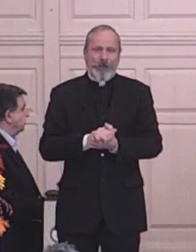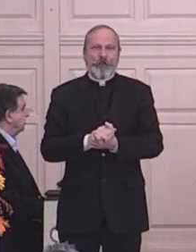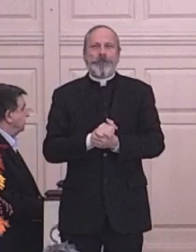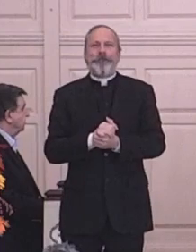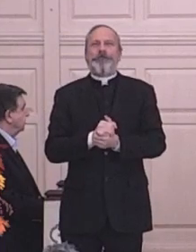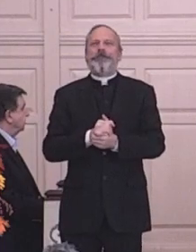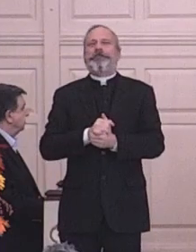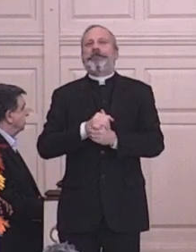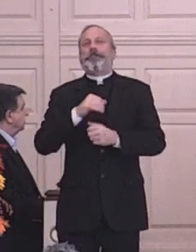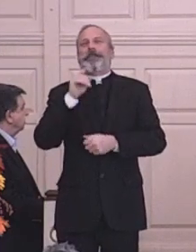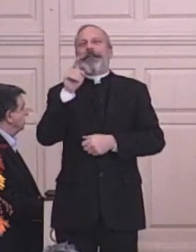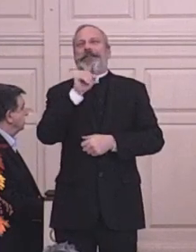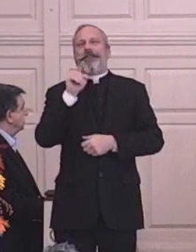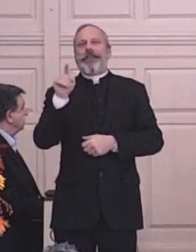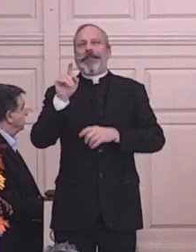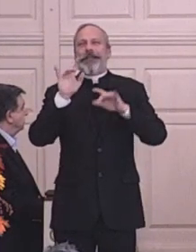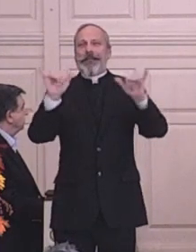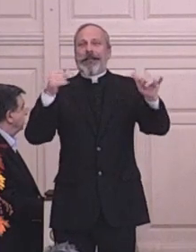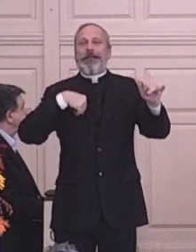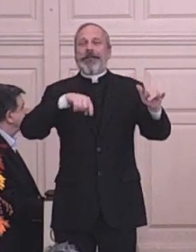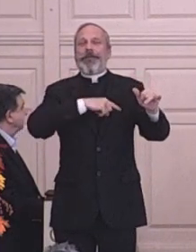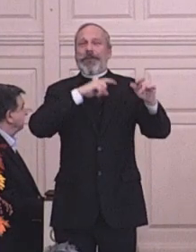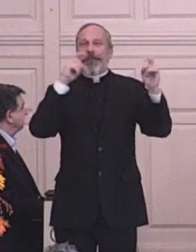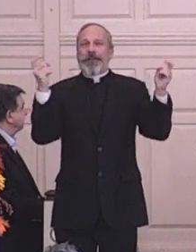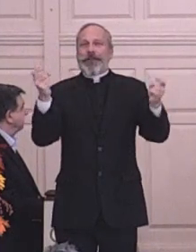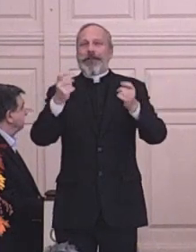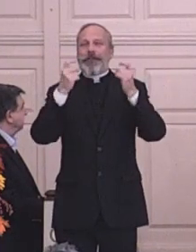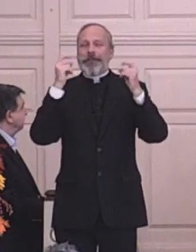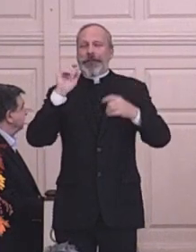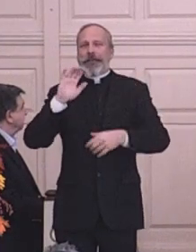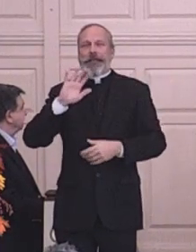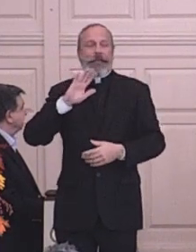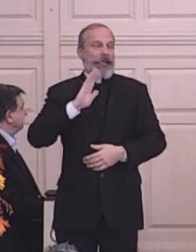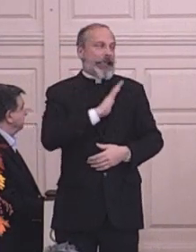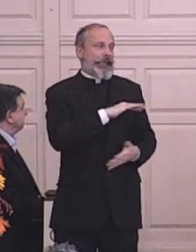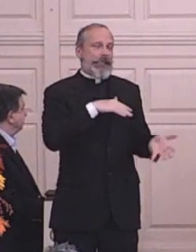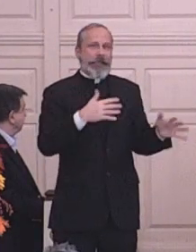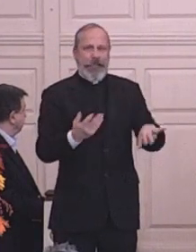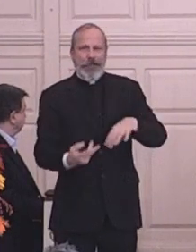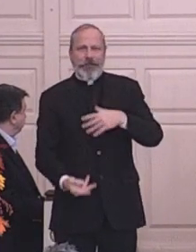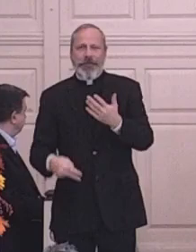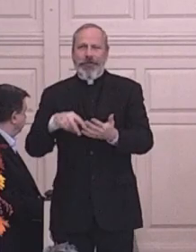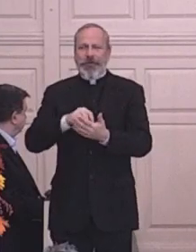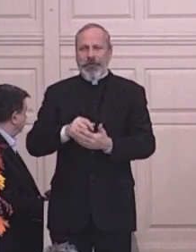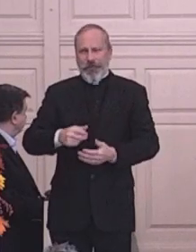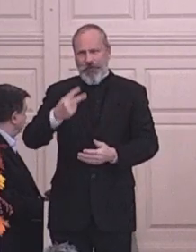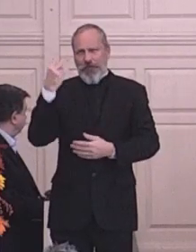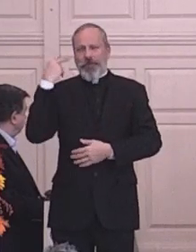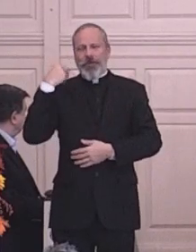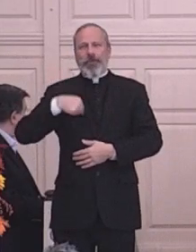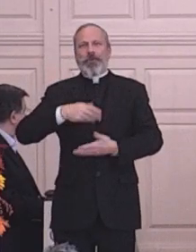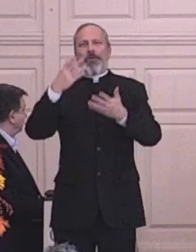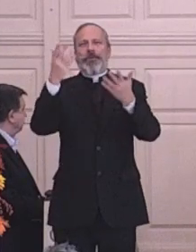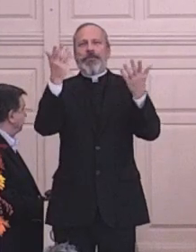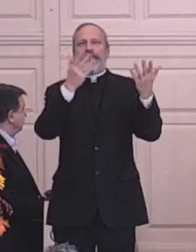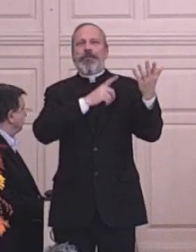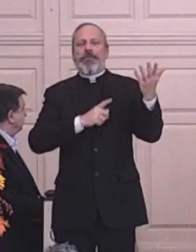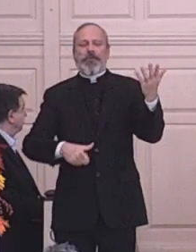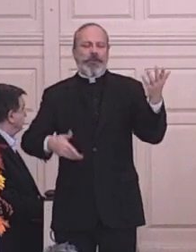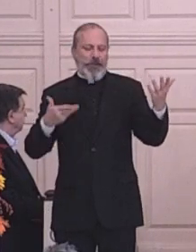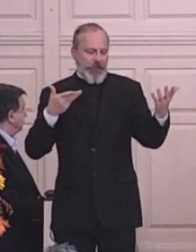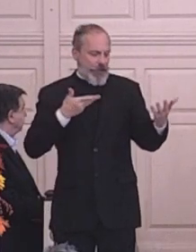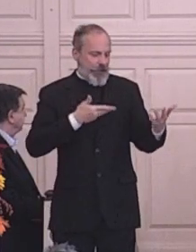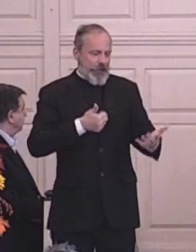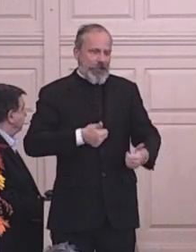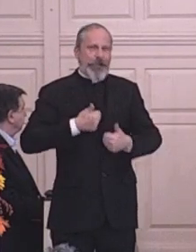again. Therefore, as we celebrate the memory of his death and resurrection, we offer you, Lord, the bread